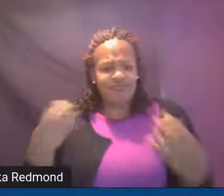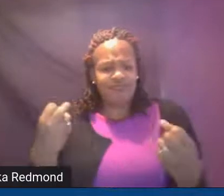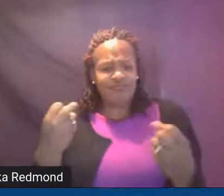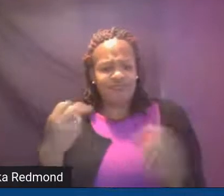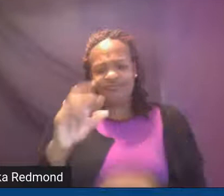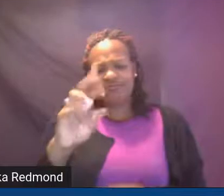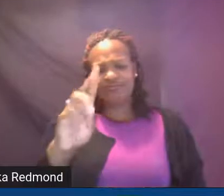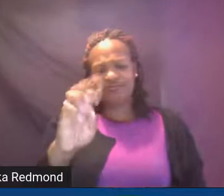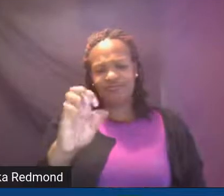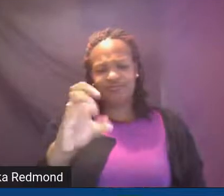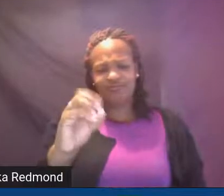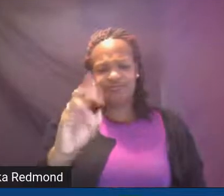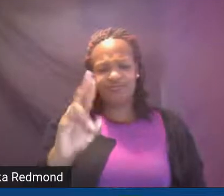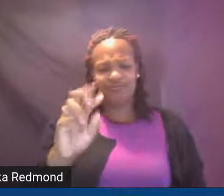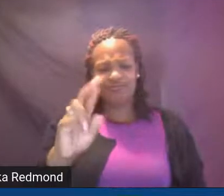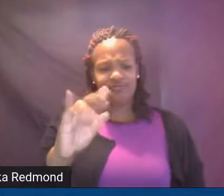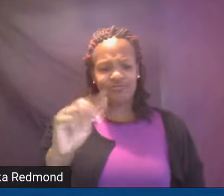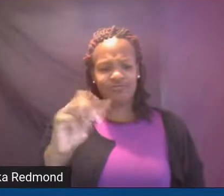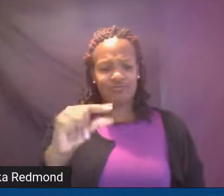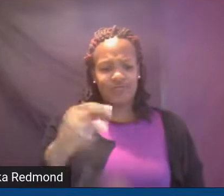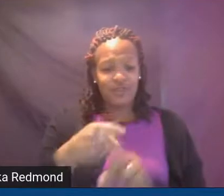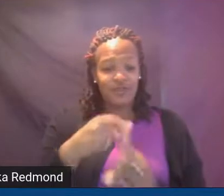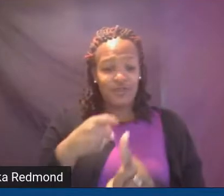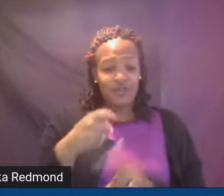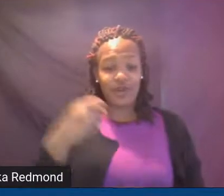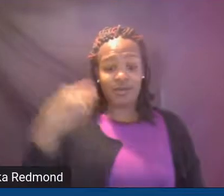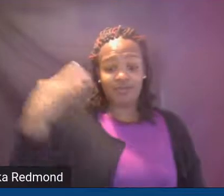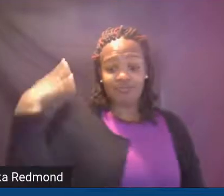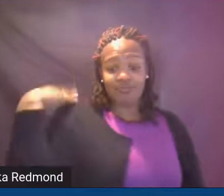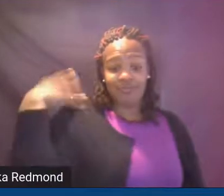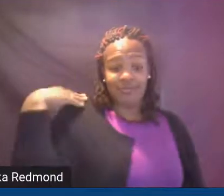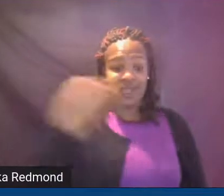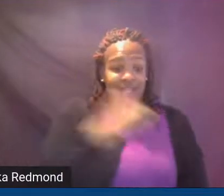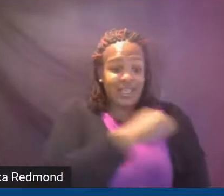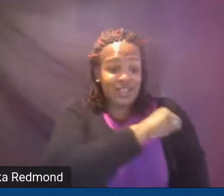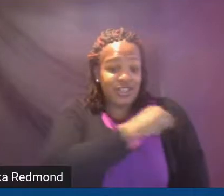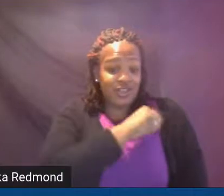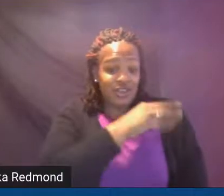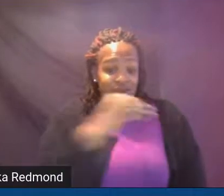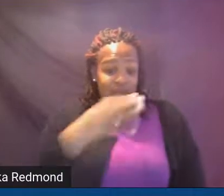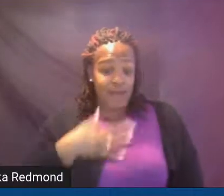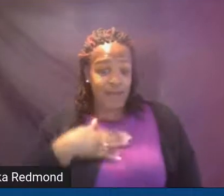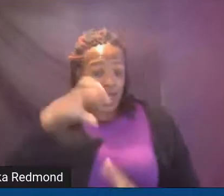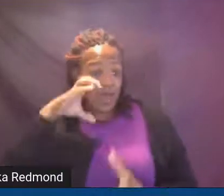My then wife was pregnant with our second child, and